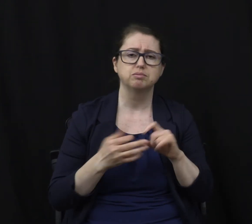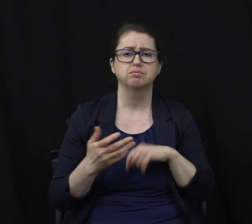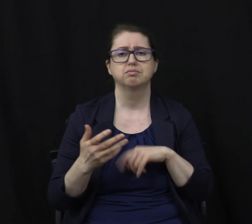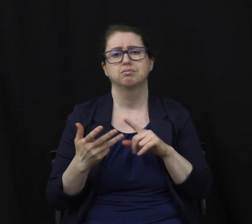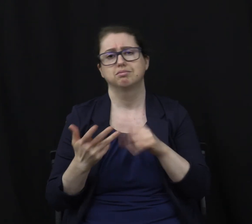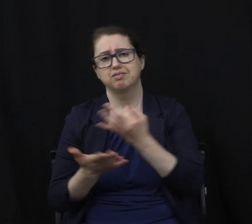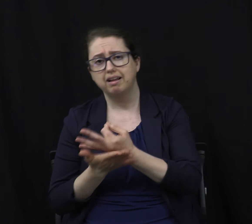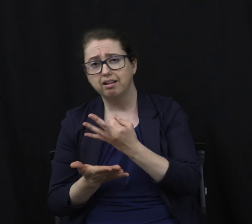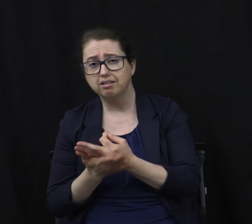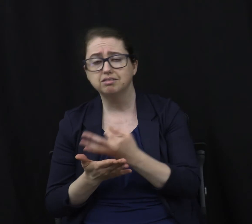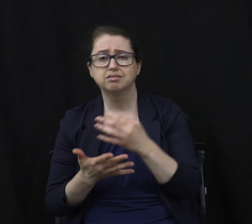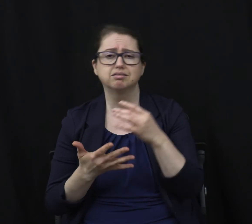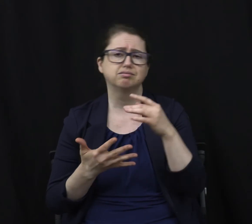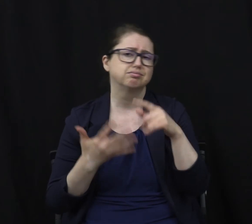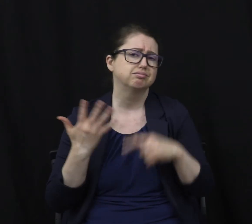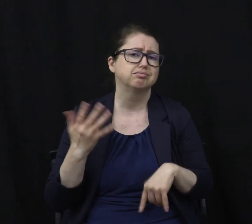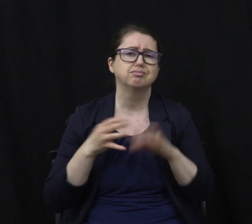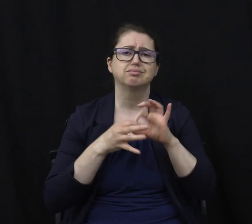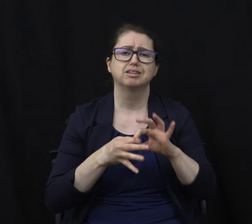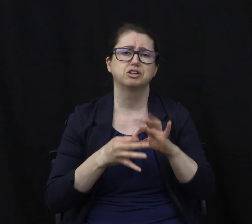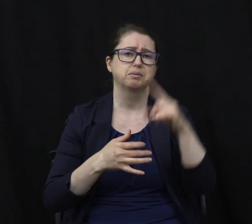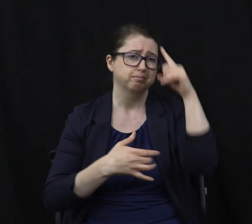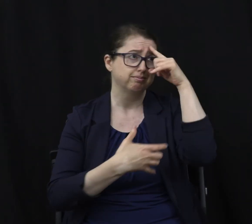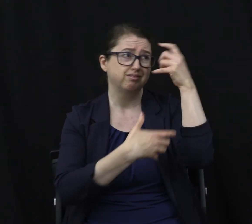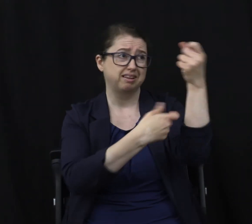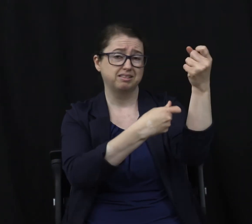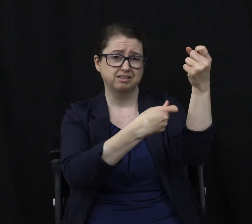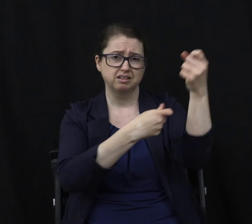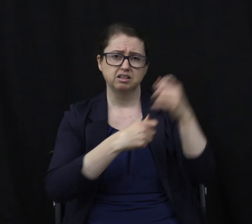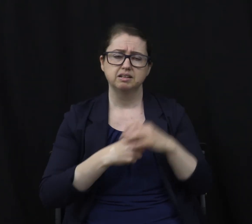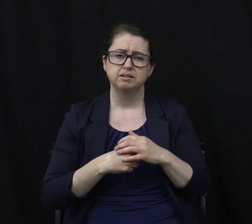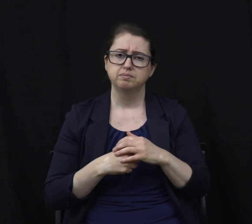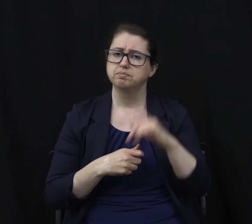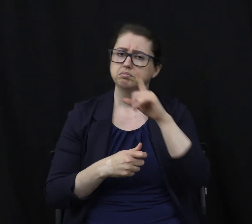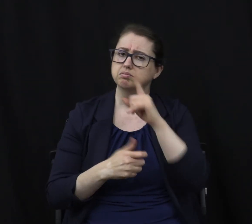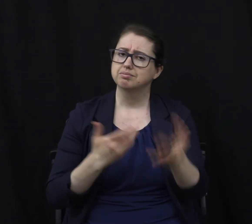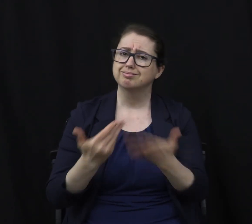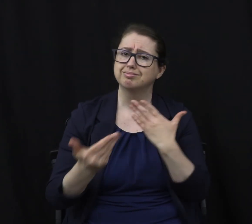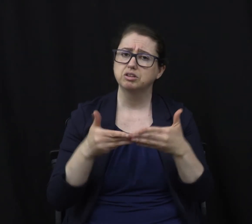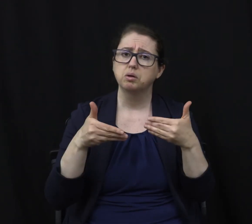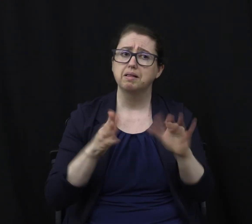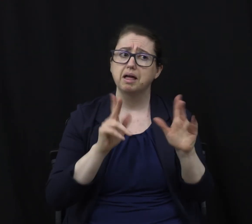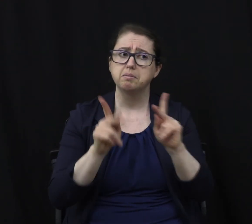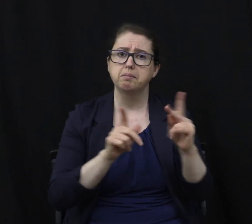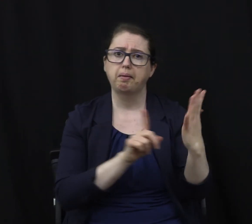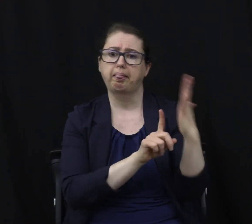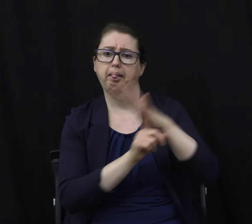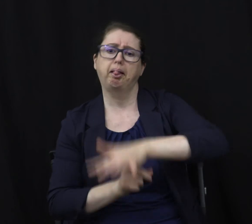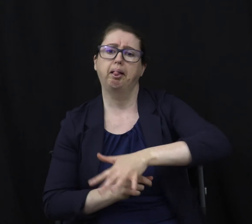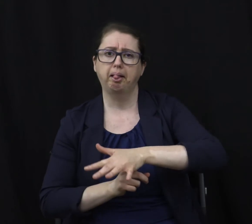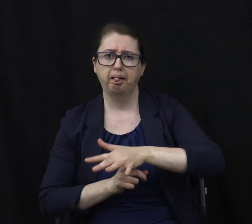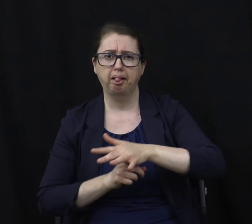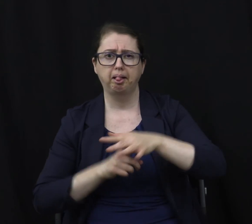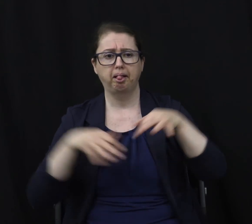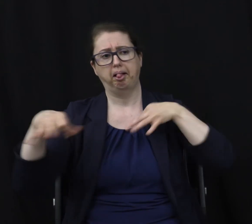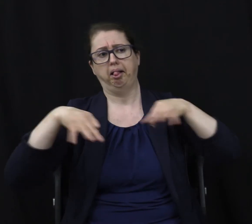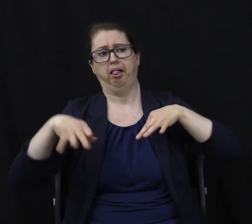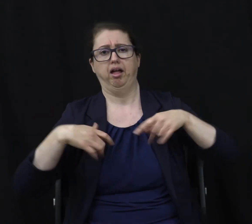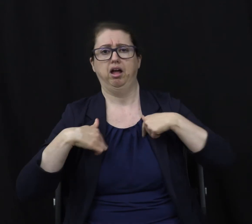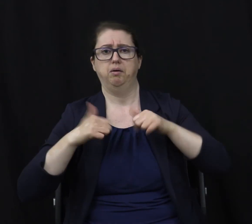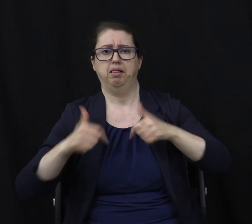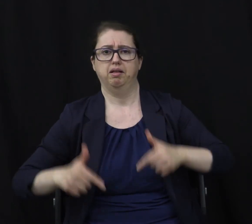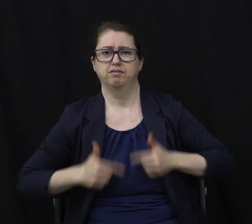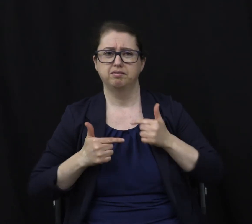to allow other people to dictate how we live our lives. Think about this. Why allow someone else's expectations